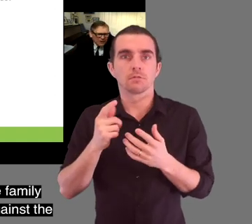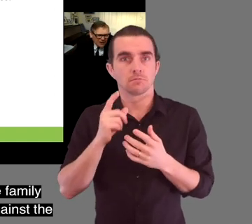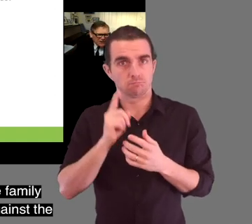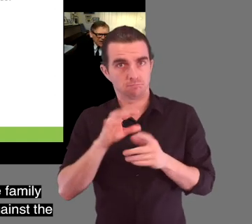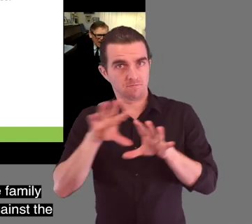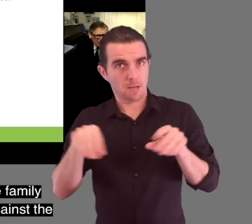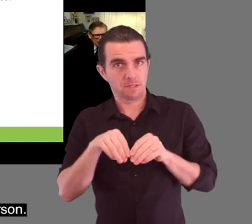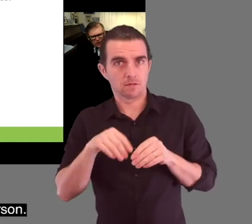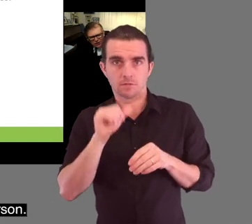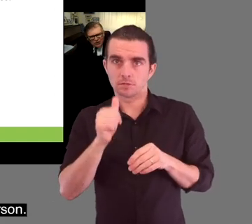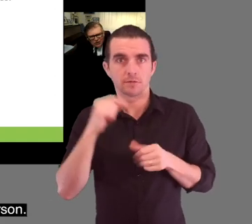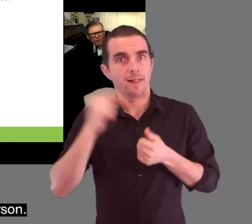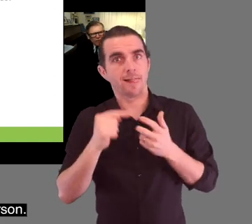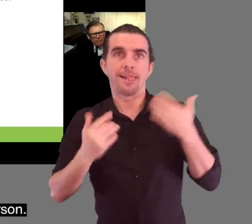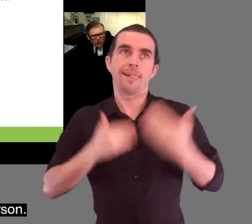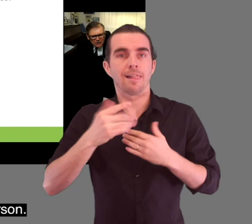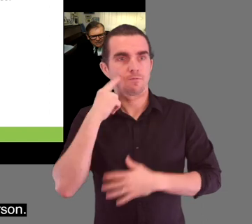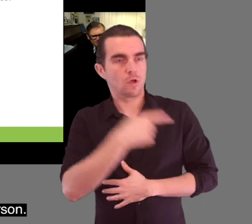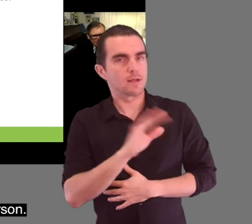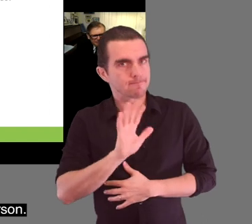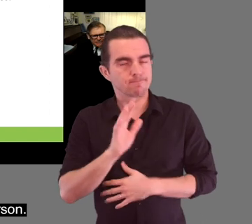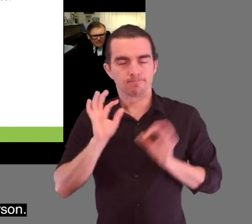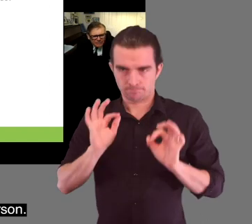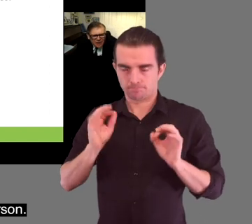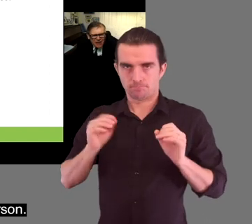not doing things against the interest of the person.